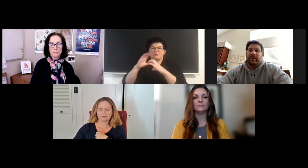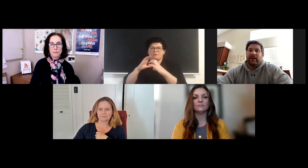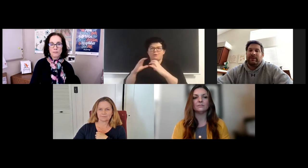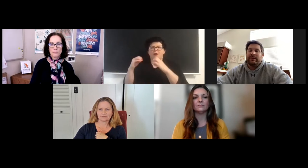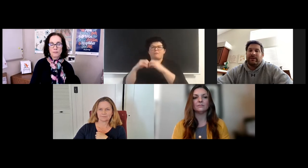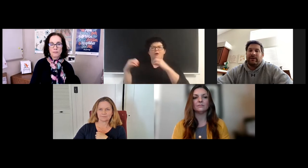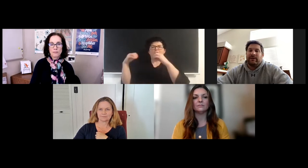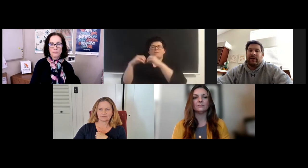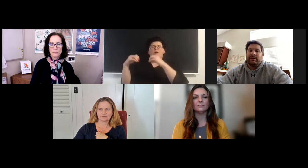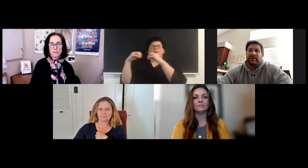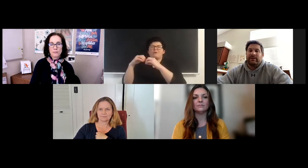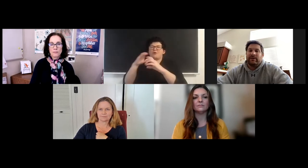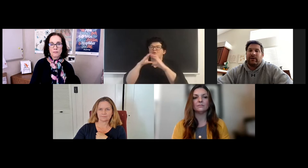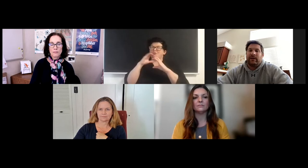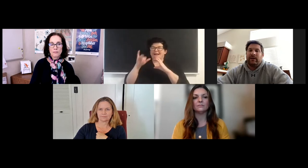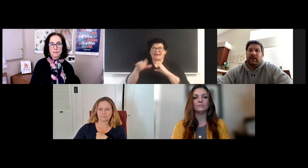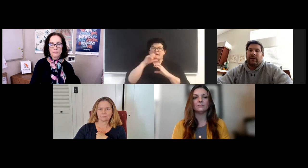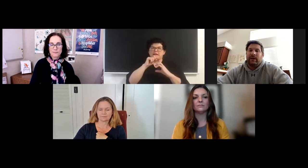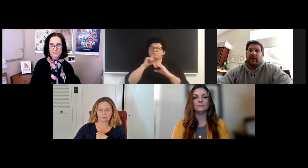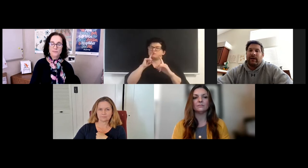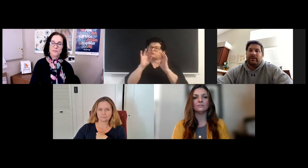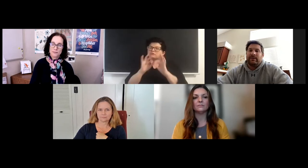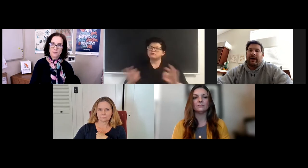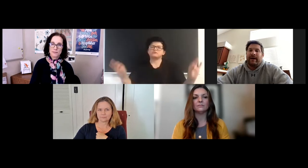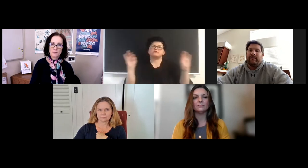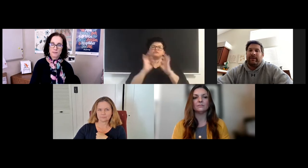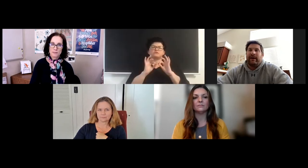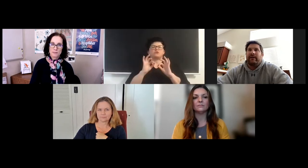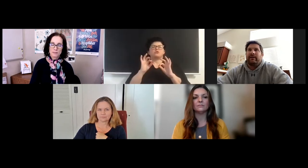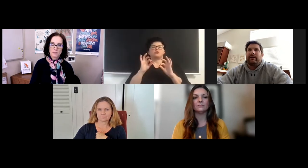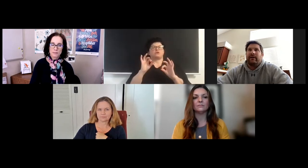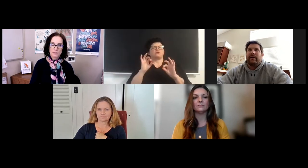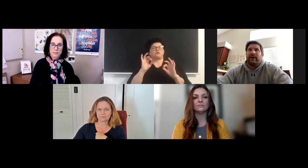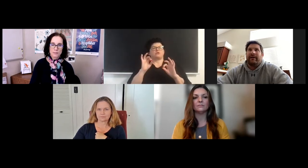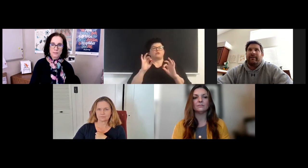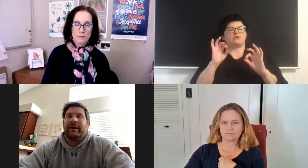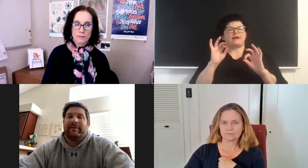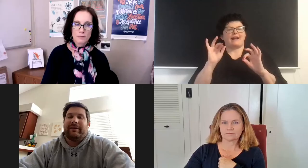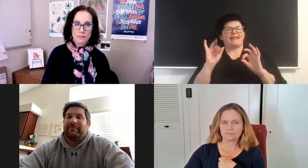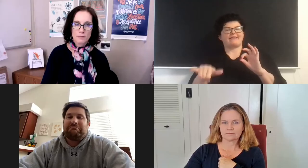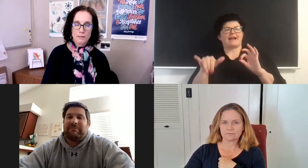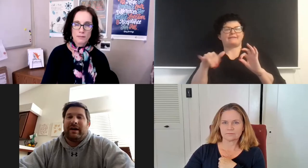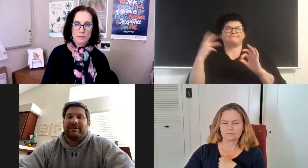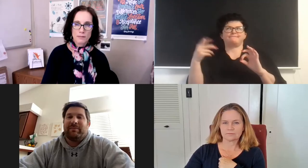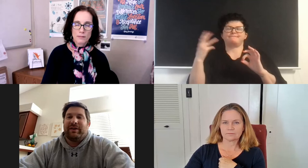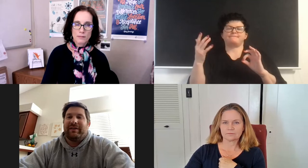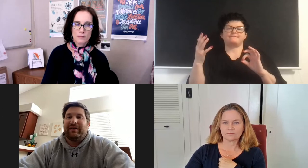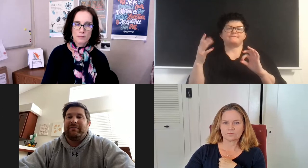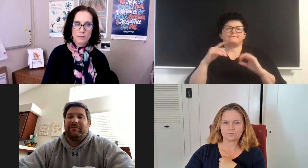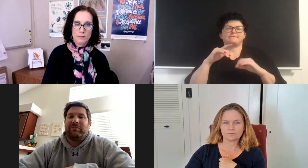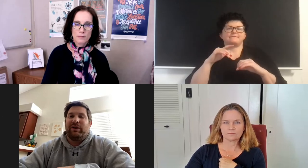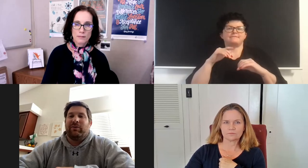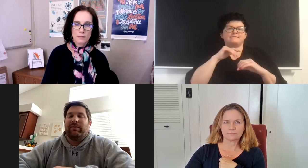Cause that communication, especially at that age, is just so key. And to have that, I mean, it's not something